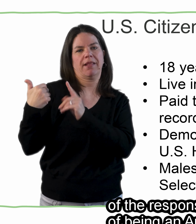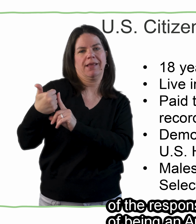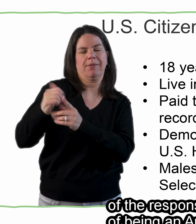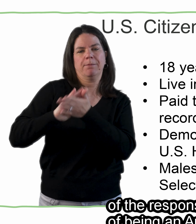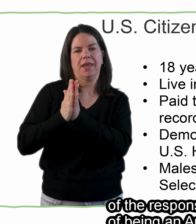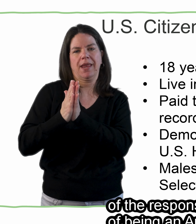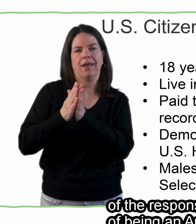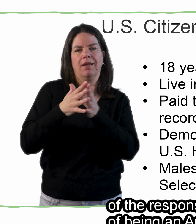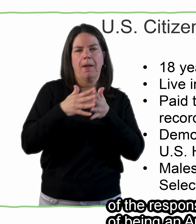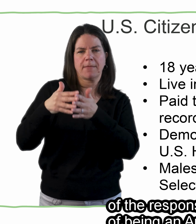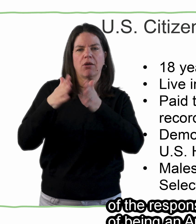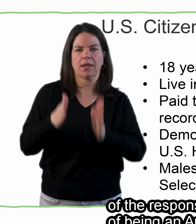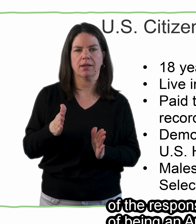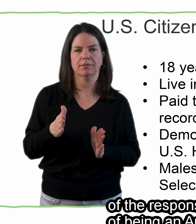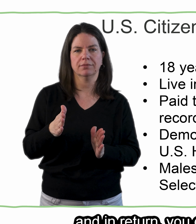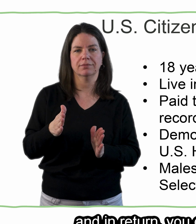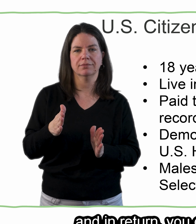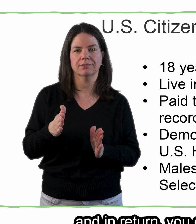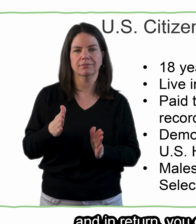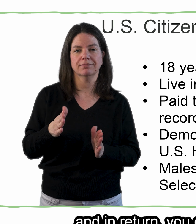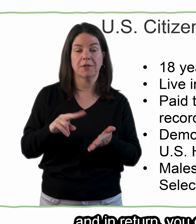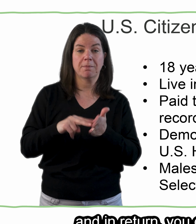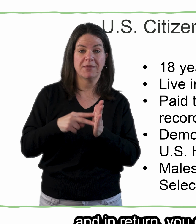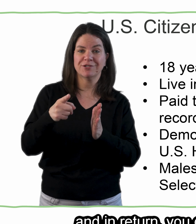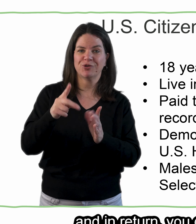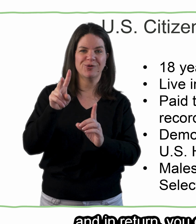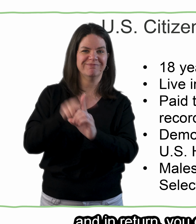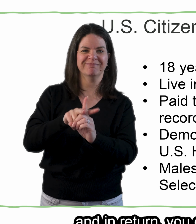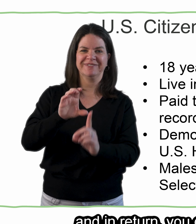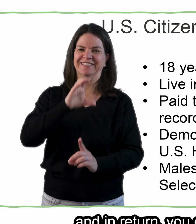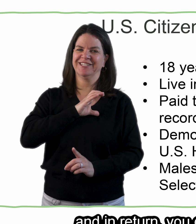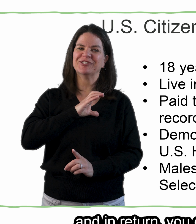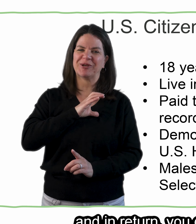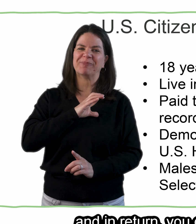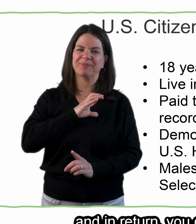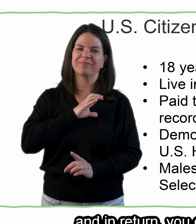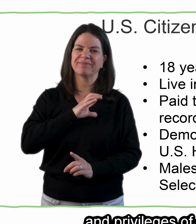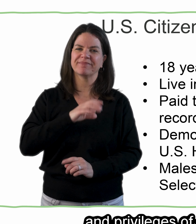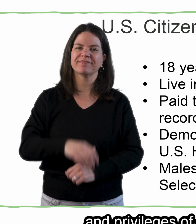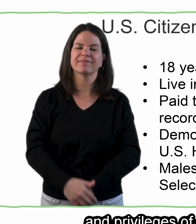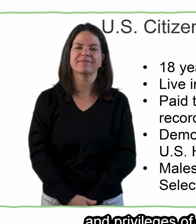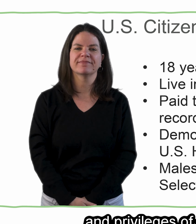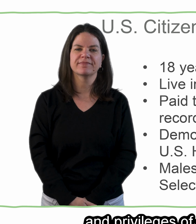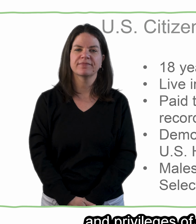responsibilities of being an American, and in return, you get the rights and privileges of